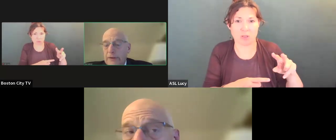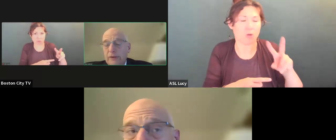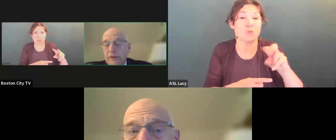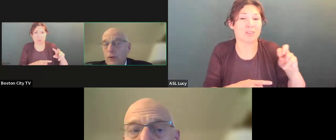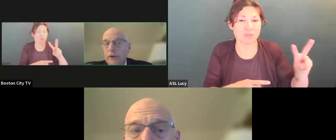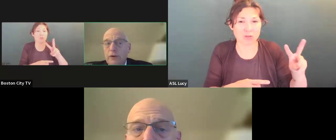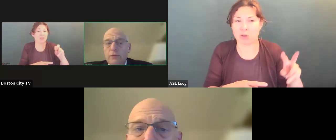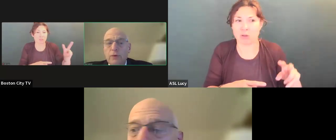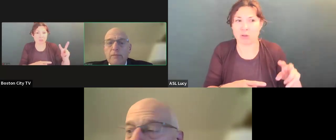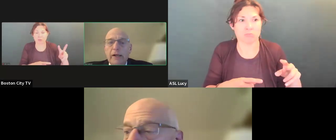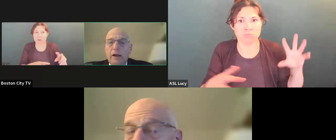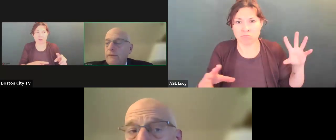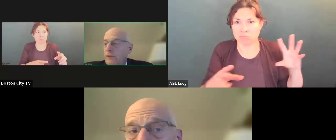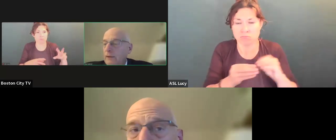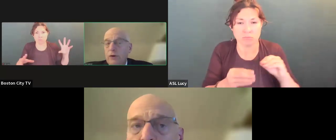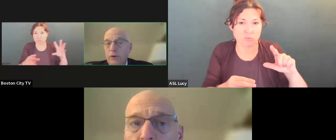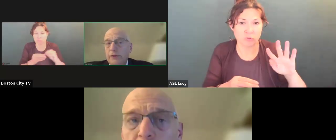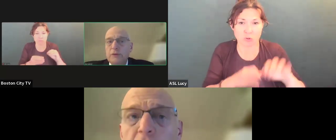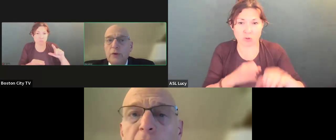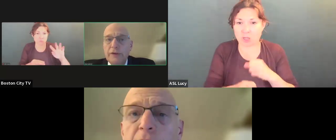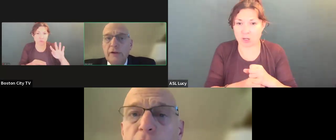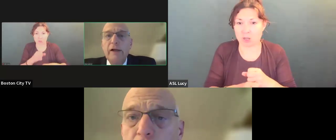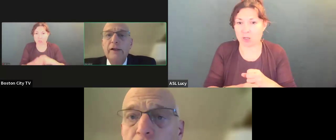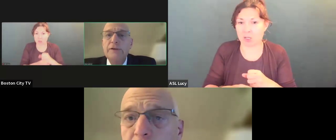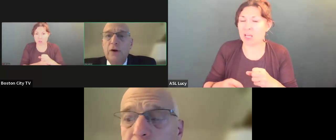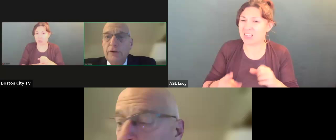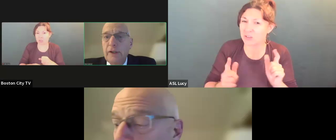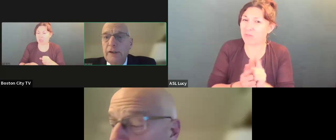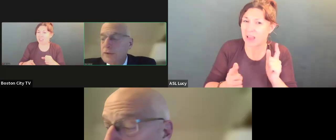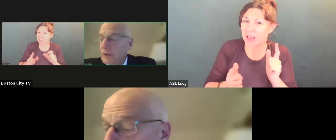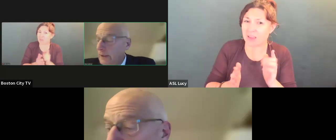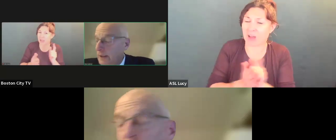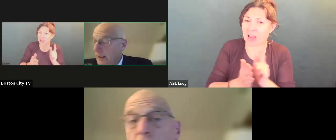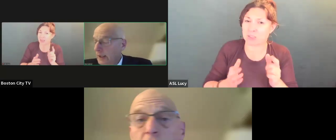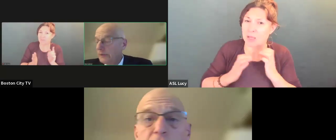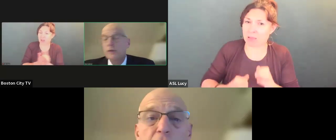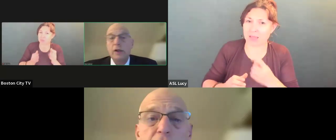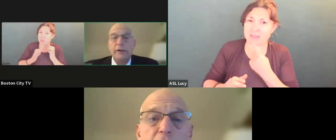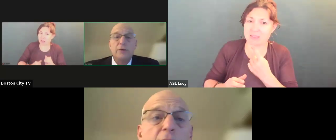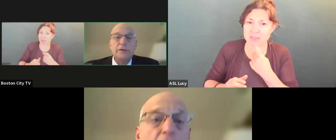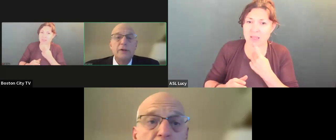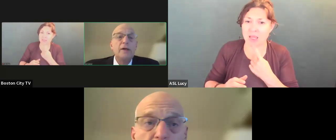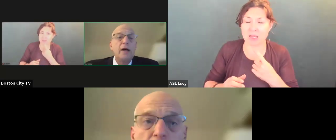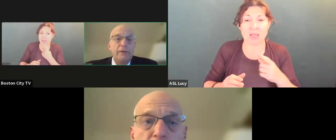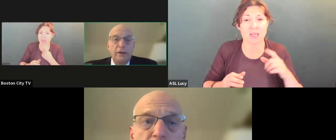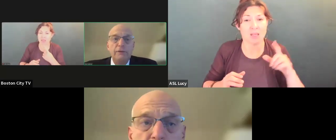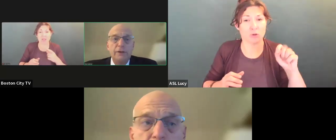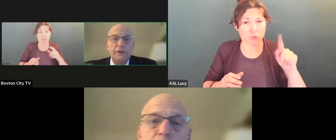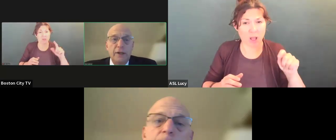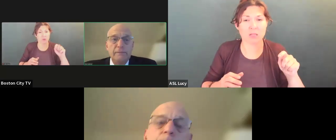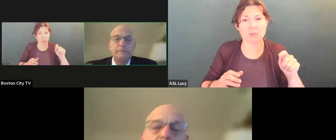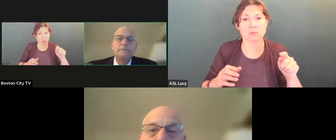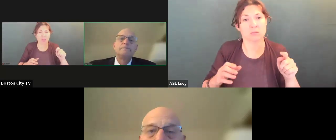The court could rule in my client's favor and hold that this project violates Article 97 and the underlying trust. I thank you for your